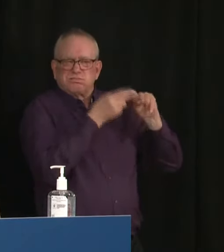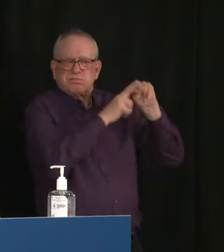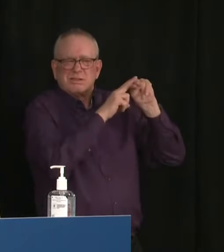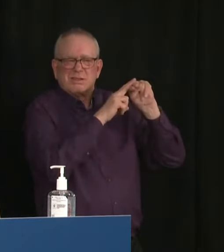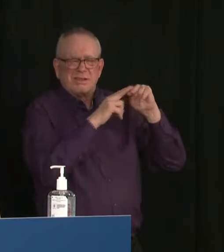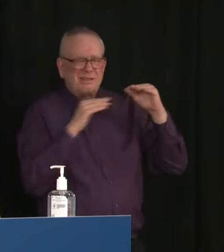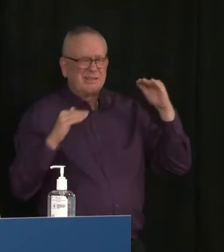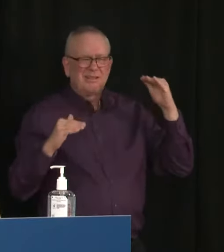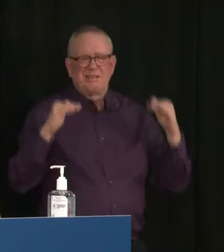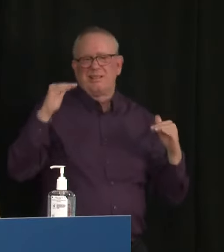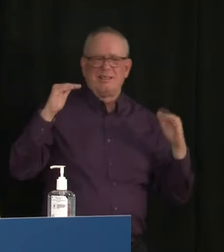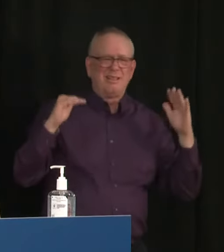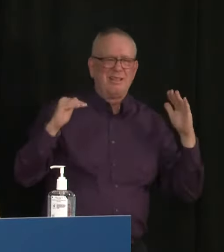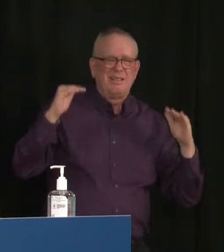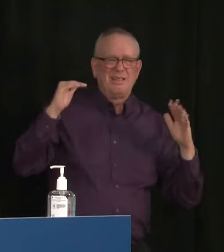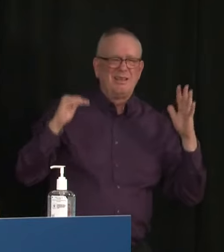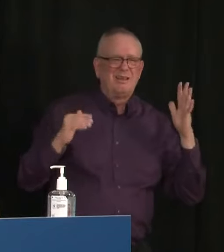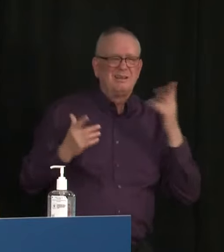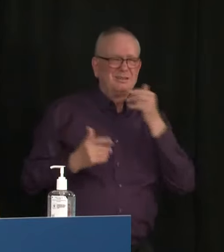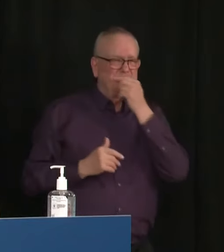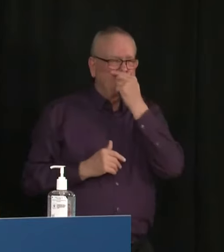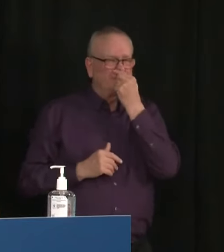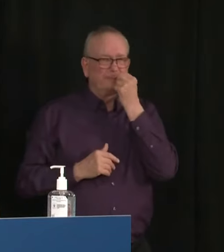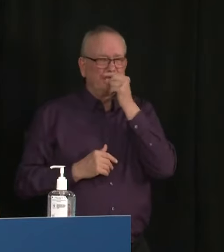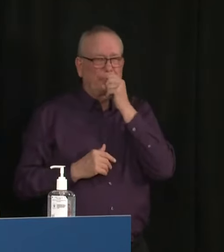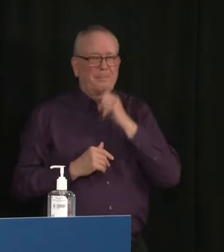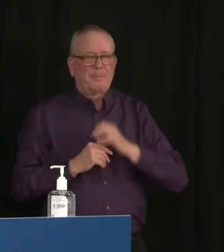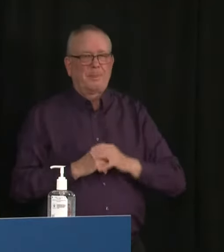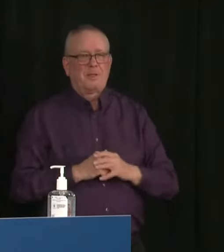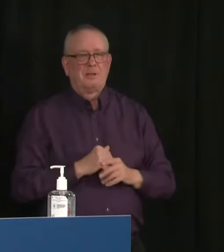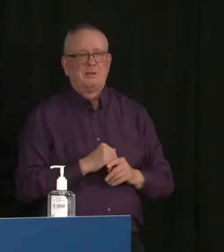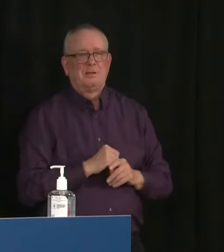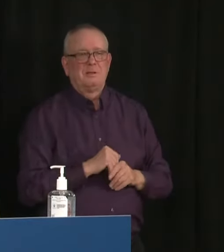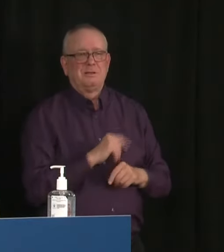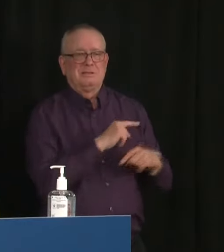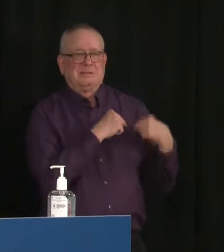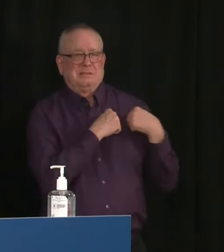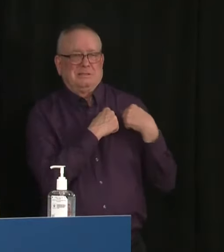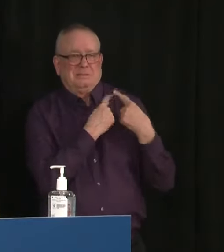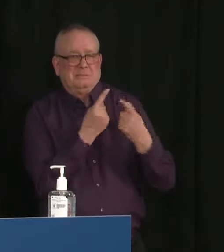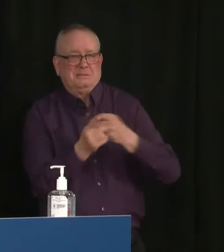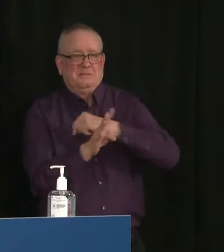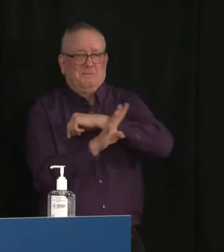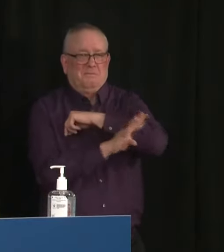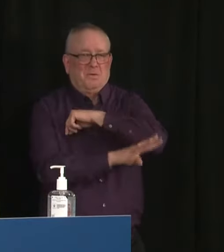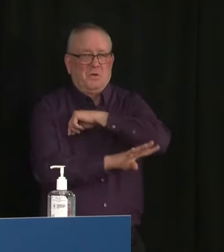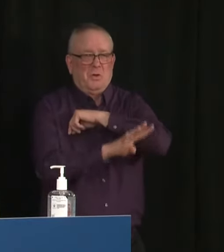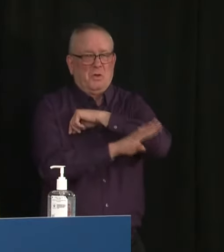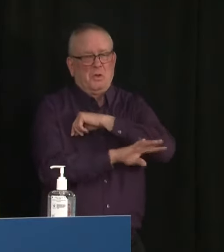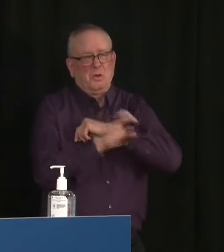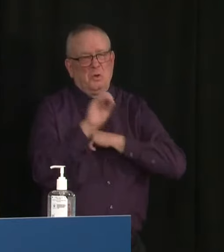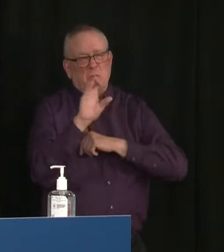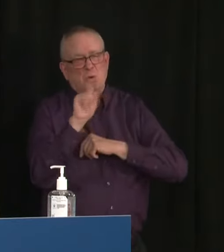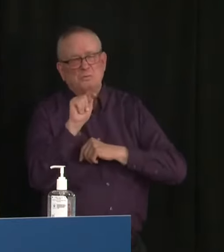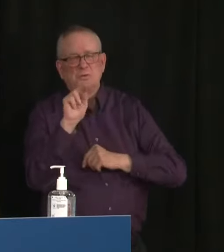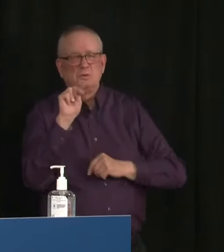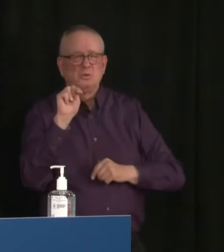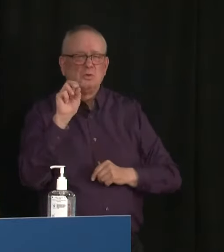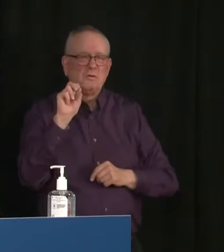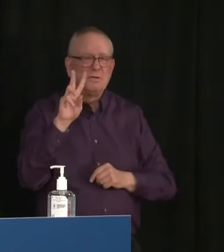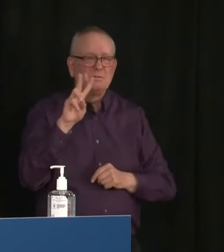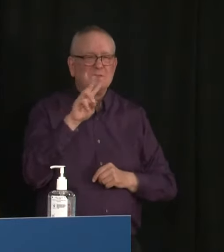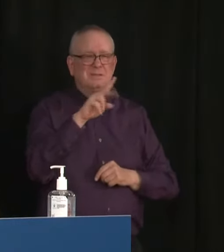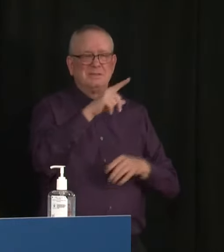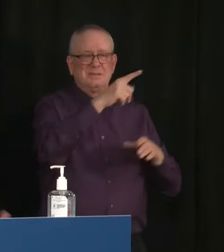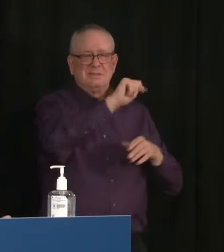Our contact tracing team has been expanded since the late fall to be able to meet that target of 2,000 cases a